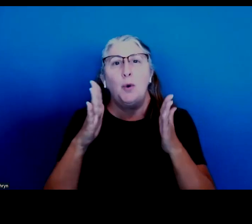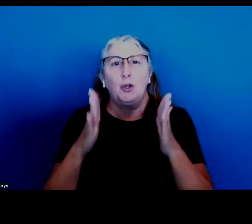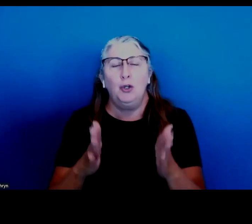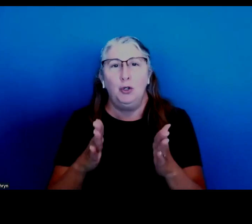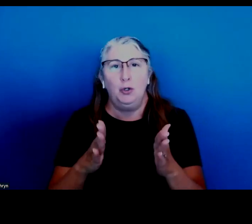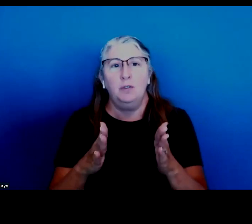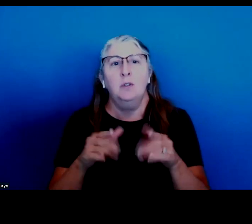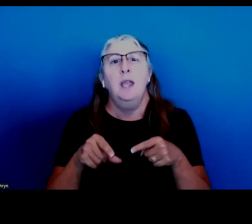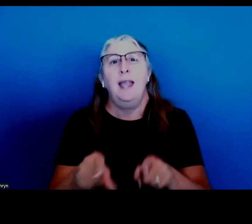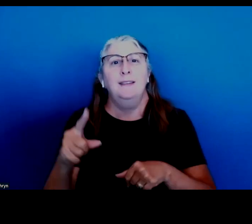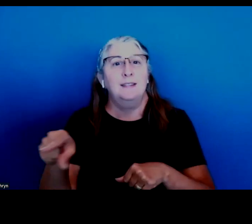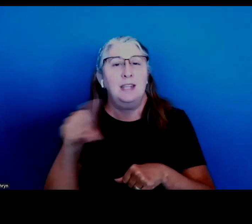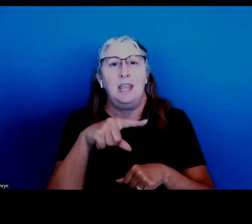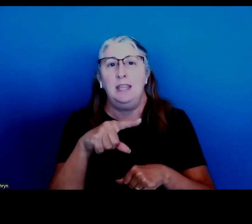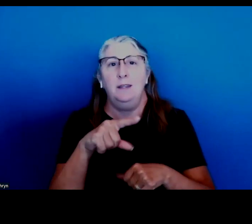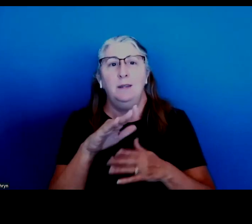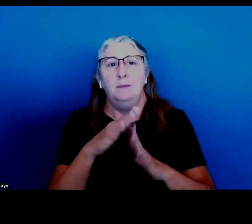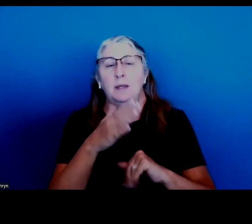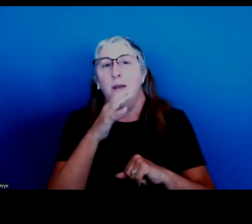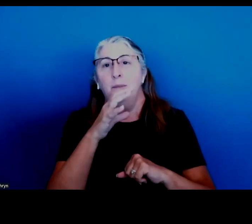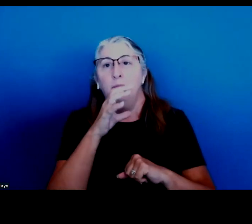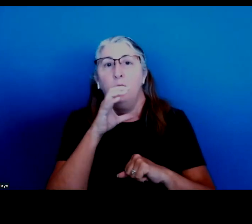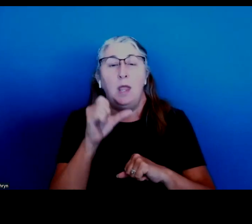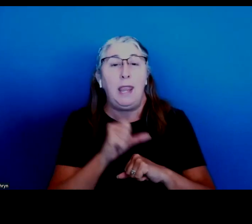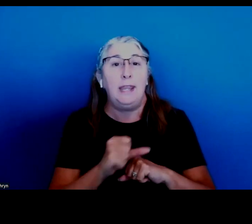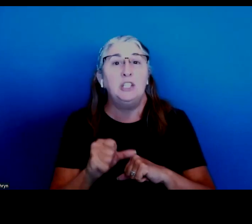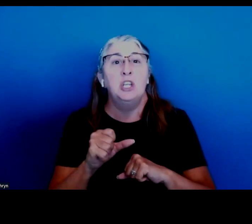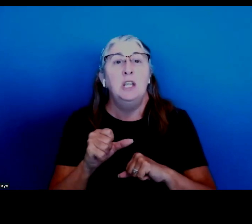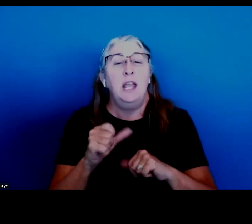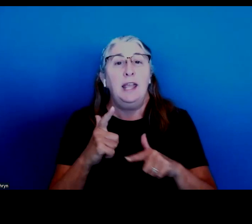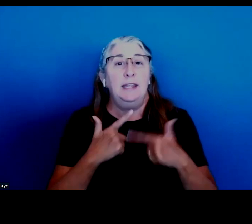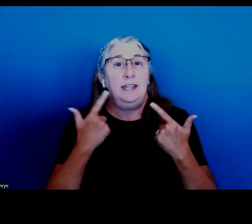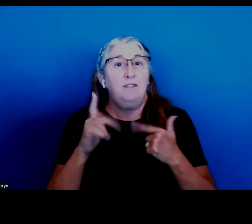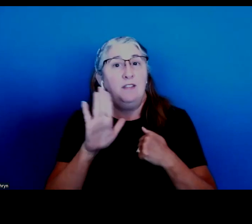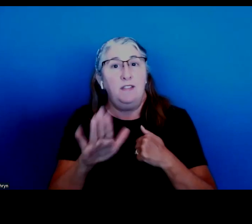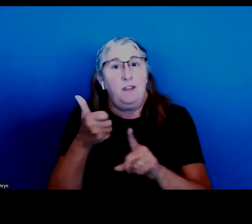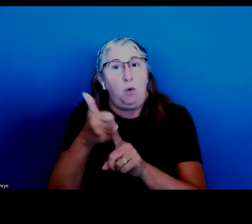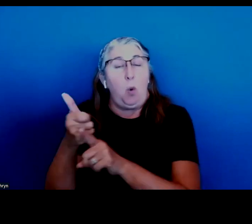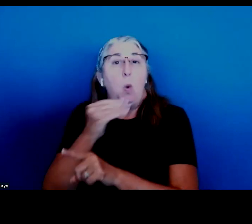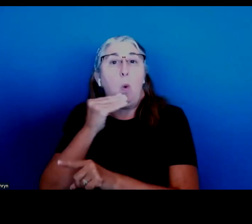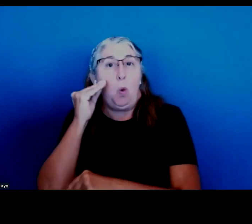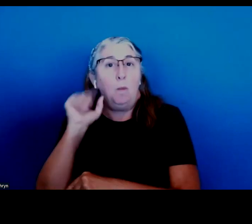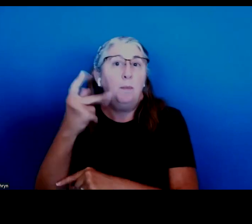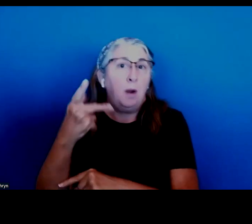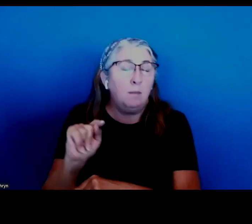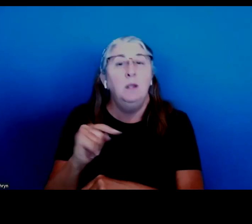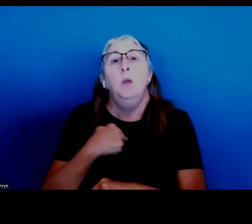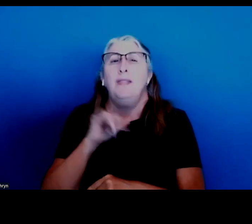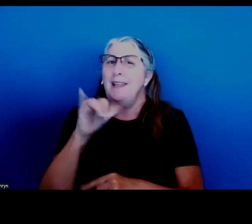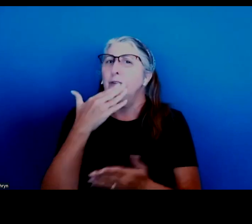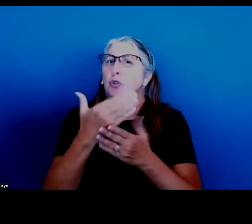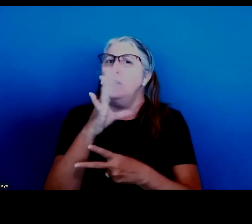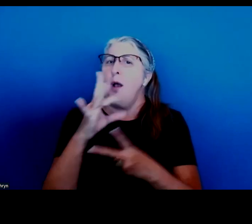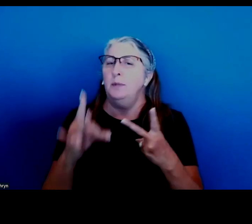as they either age in place, and an option that I think many people hope